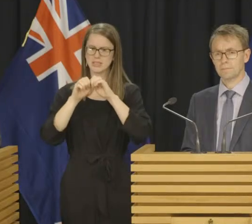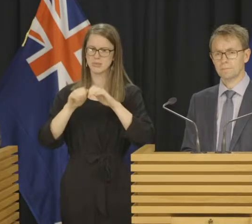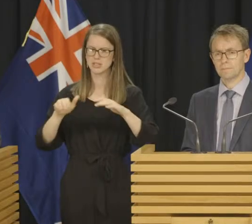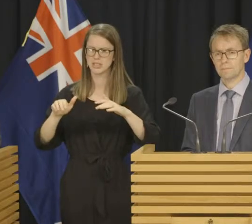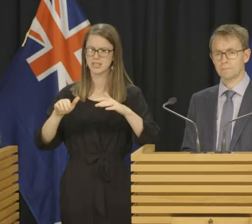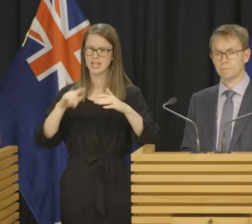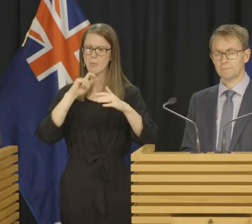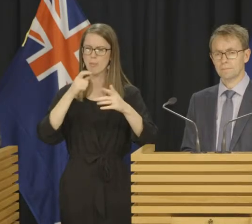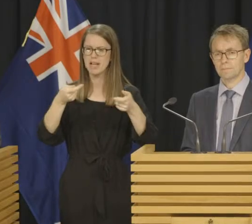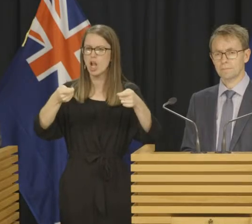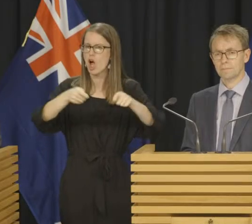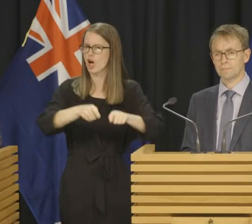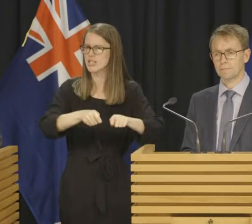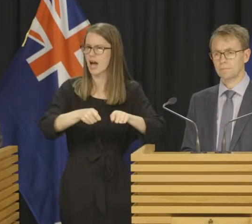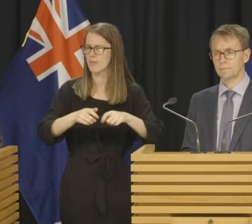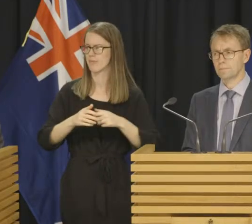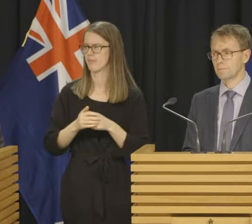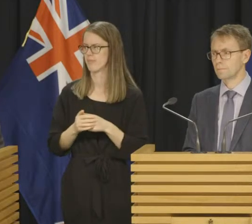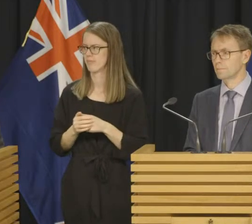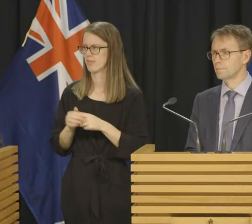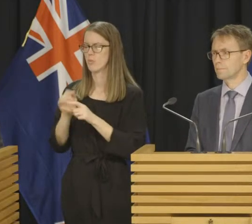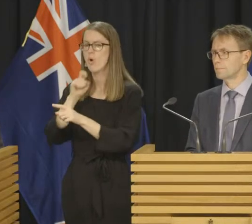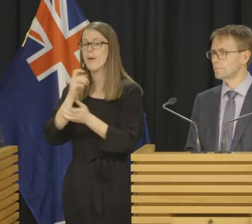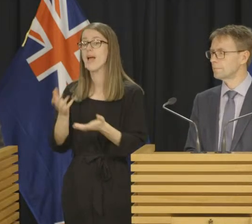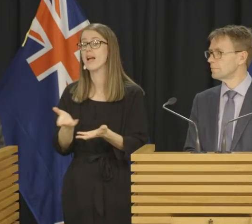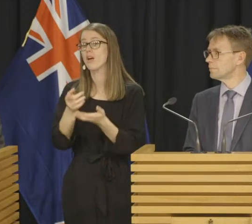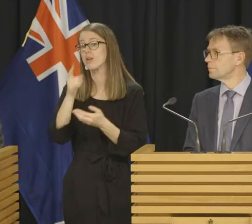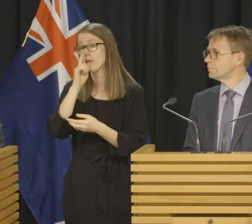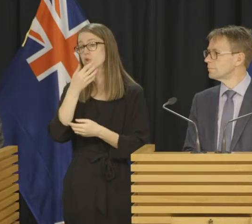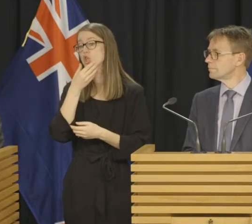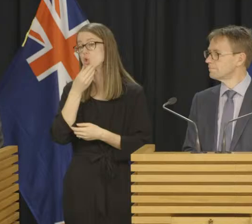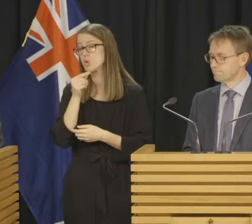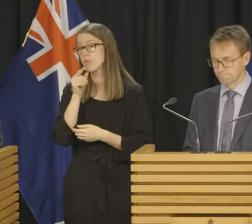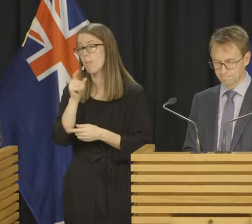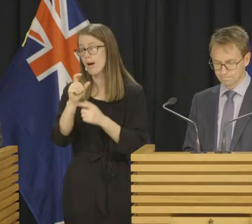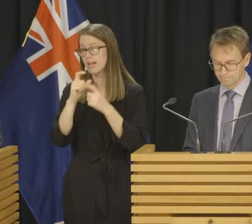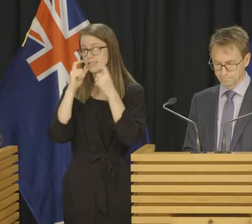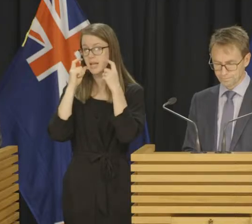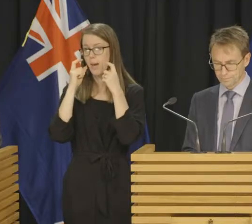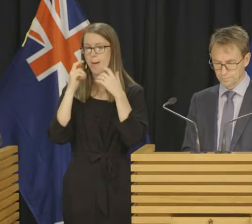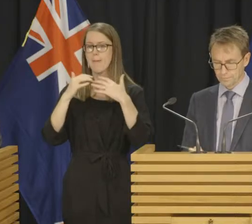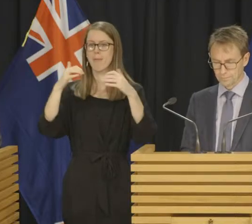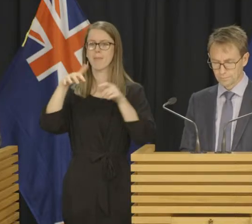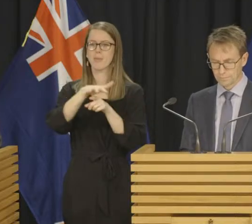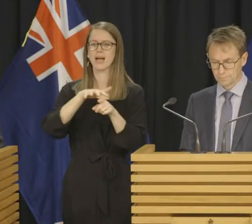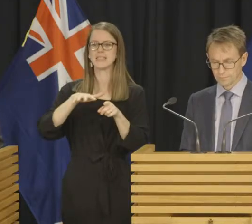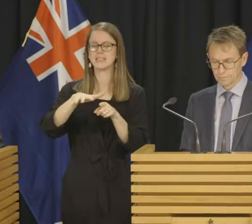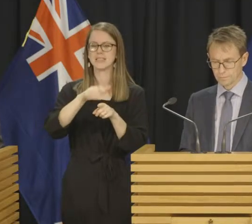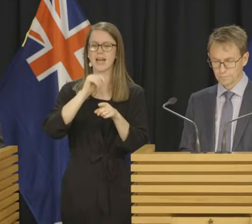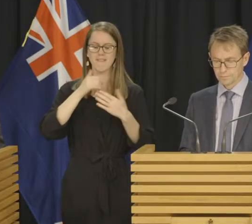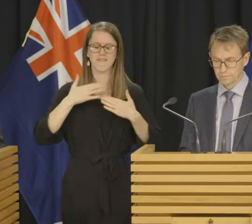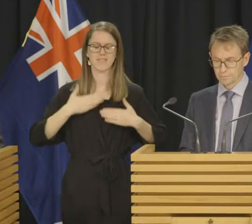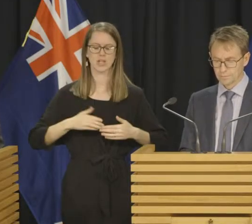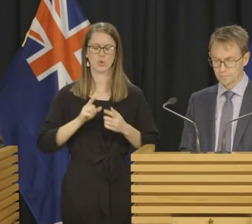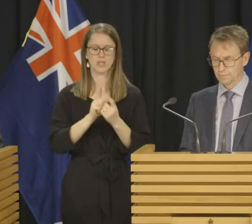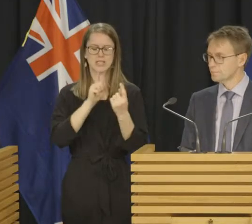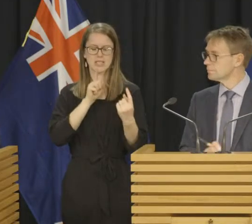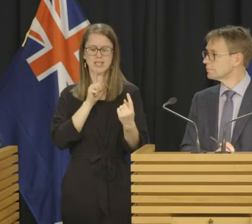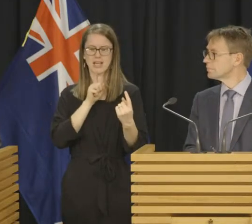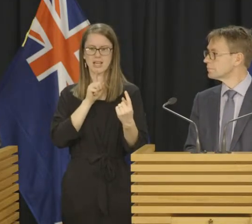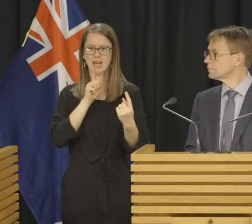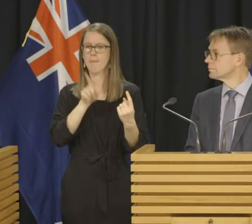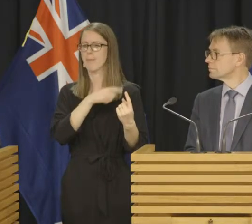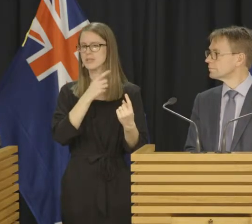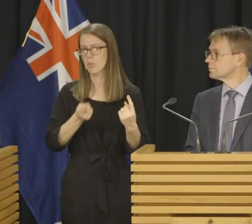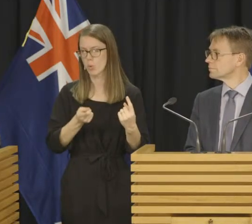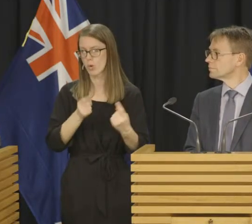puts us back into lockdown. We would be encouraging people to use them in public places where the physical distancing, the social distancing, which